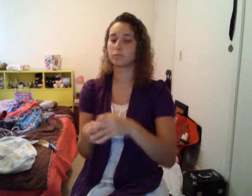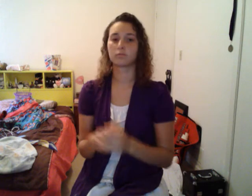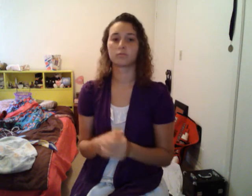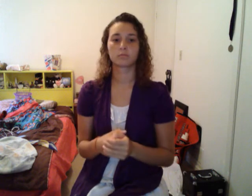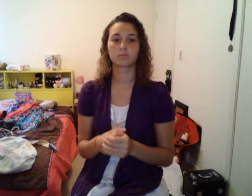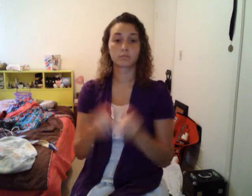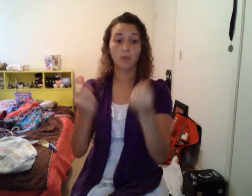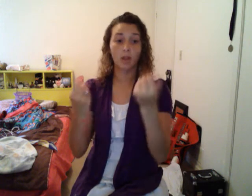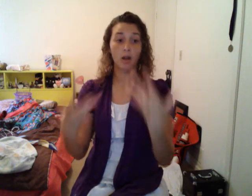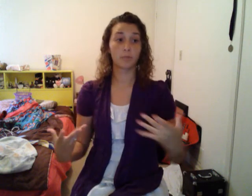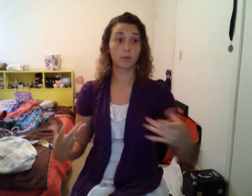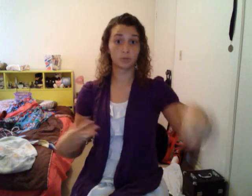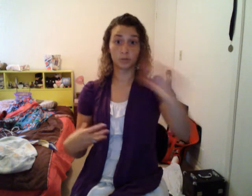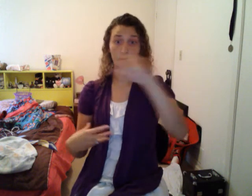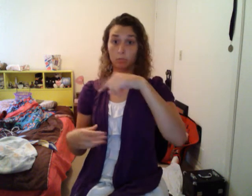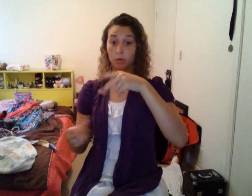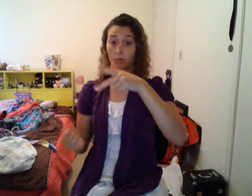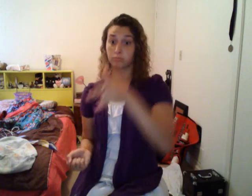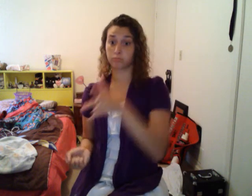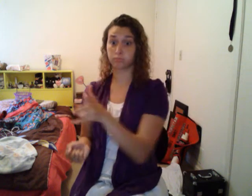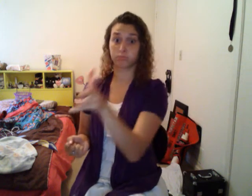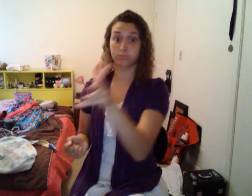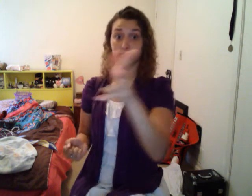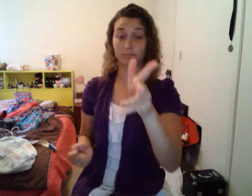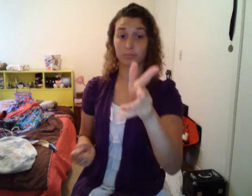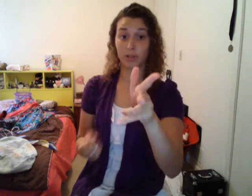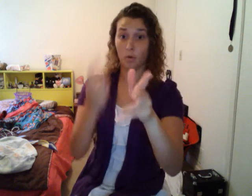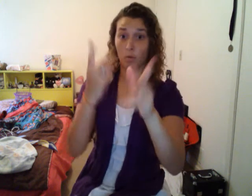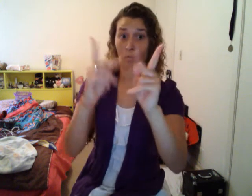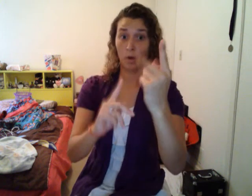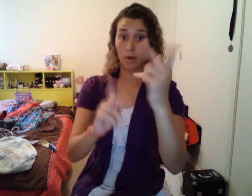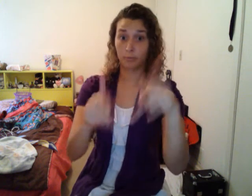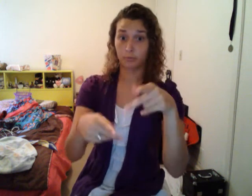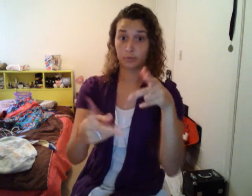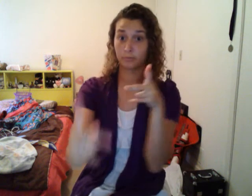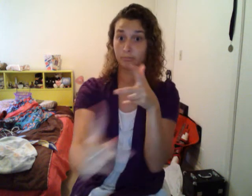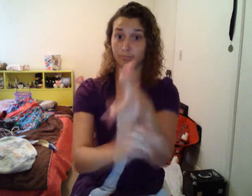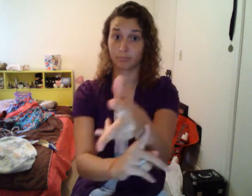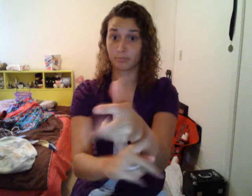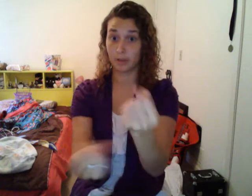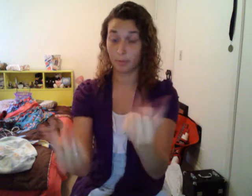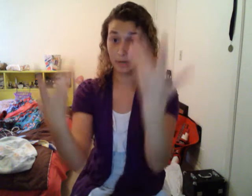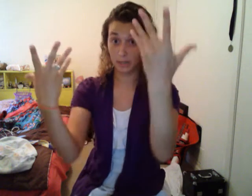would turn the trolley car onto the side track? Raise your hands.